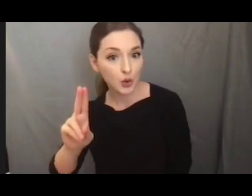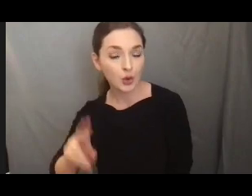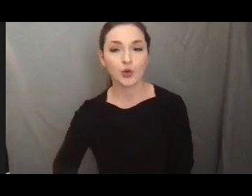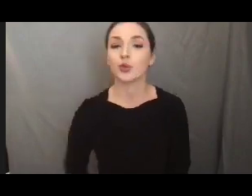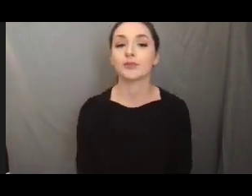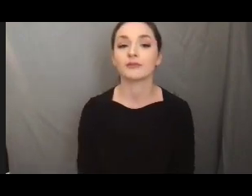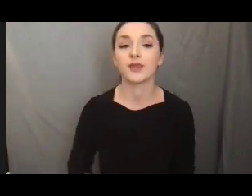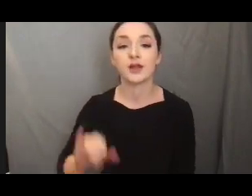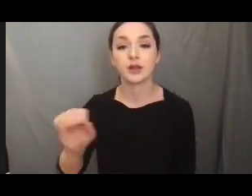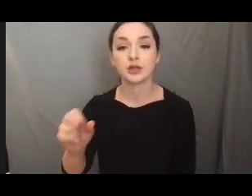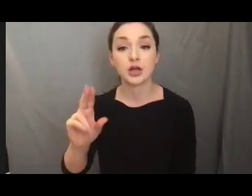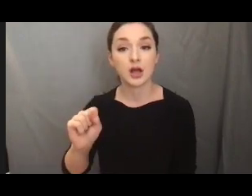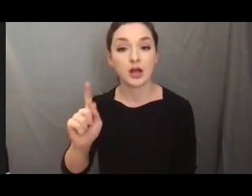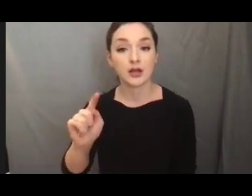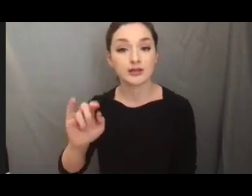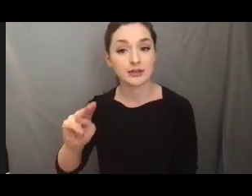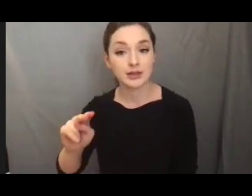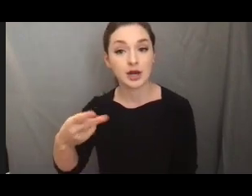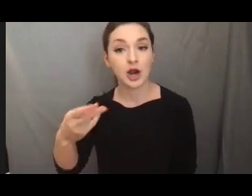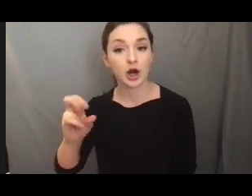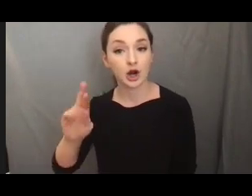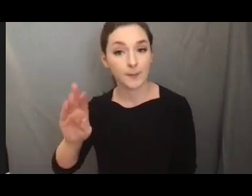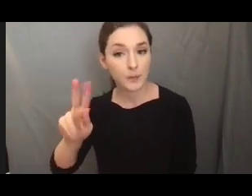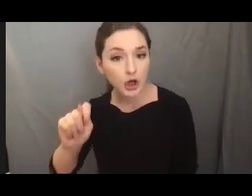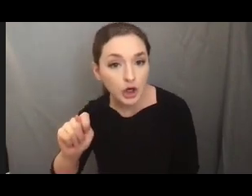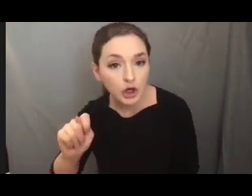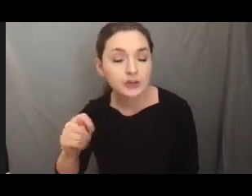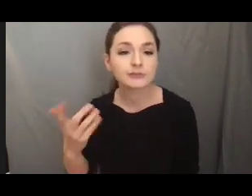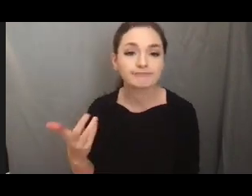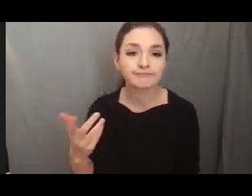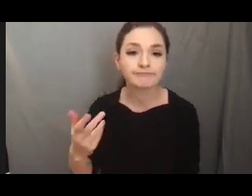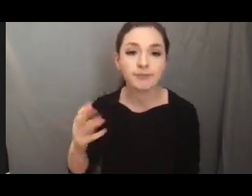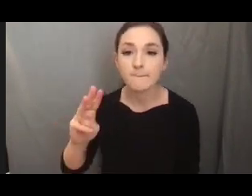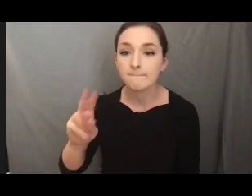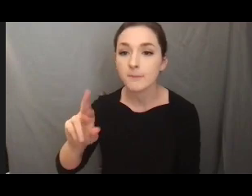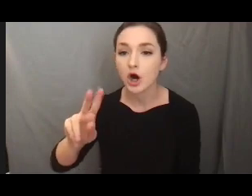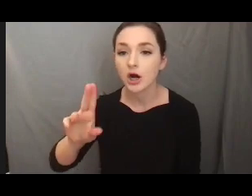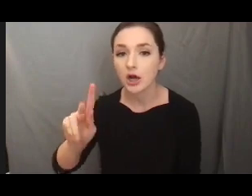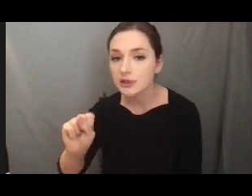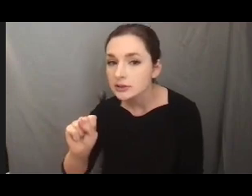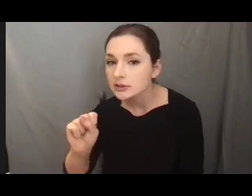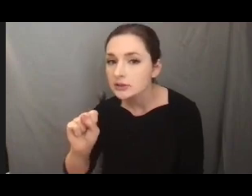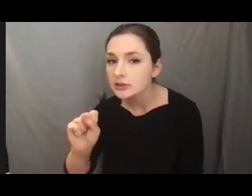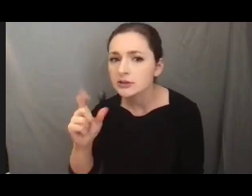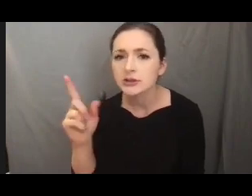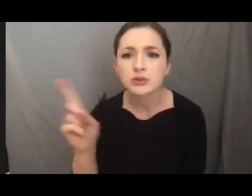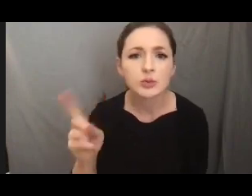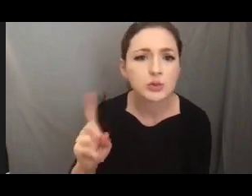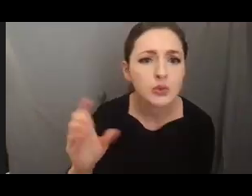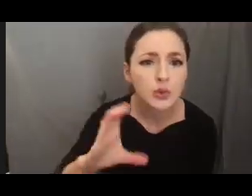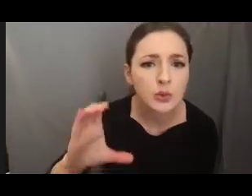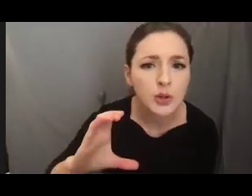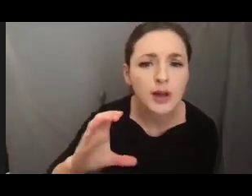Herbert, Marcus, where's Marcus? Right here, Marcus Mariota. Sure we know who he is. Mariota.